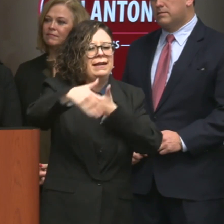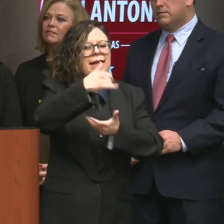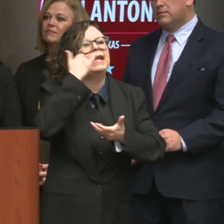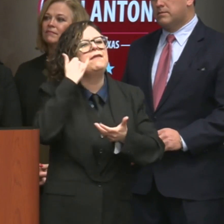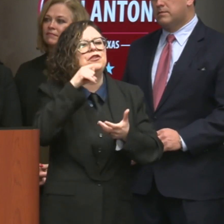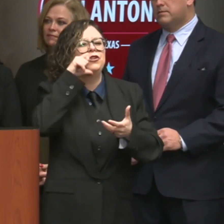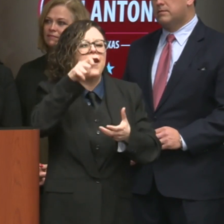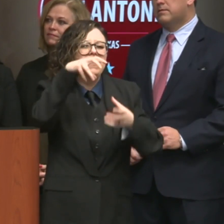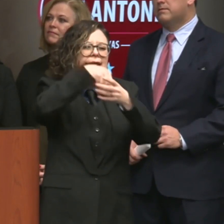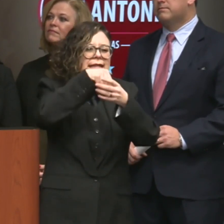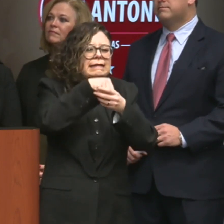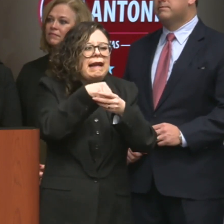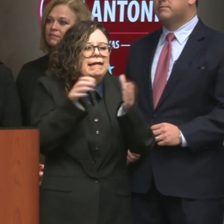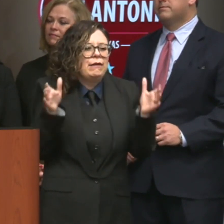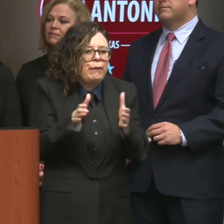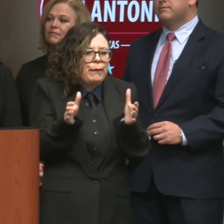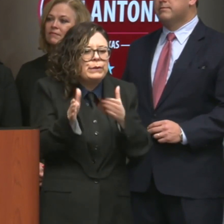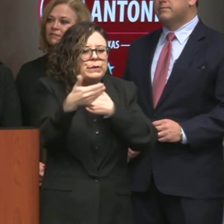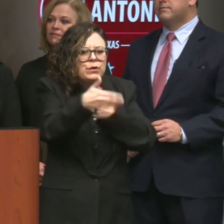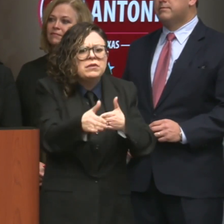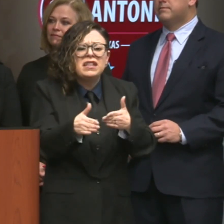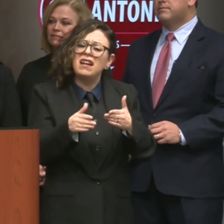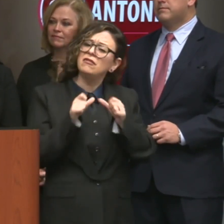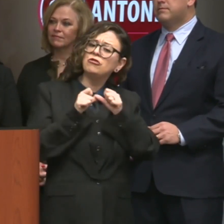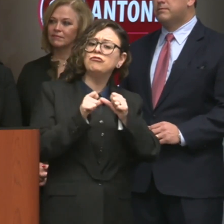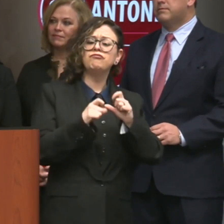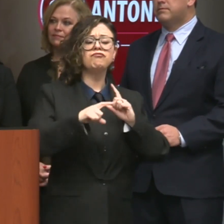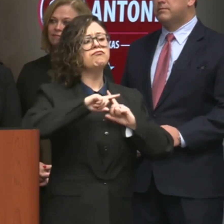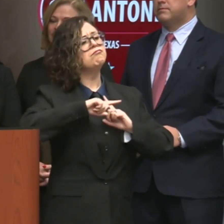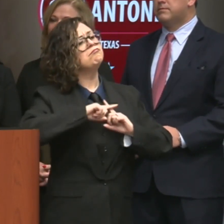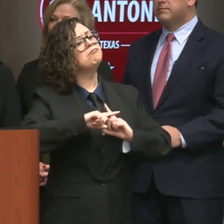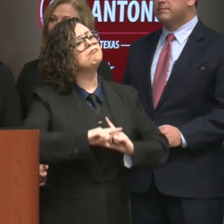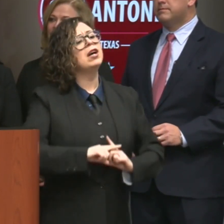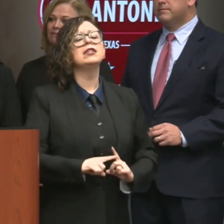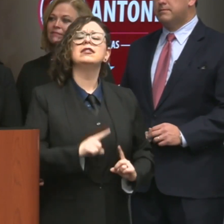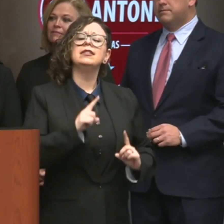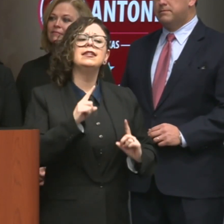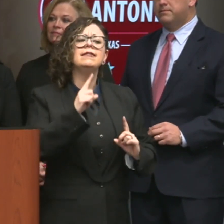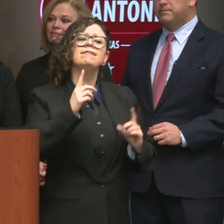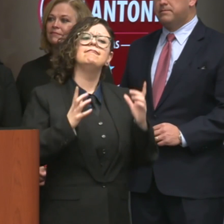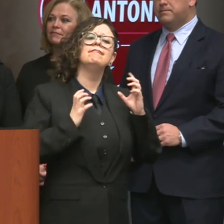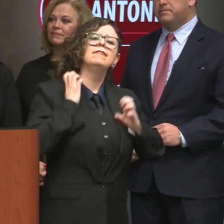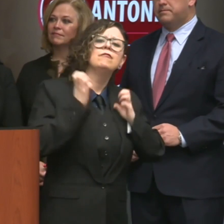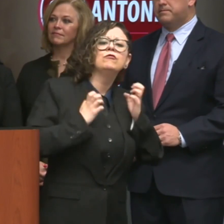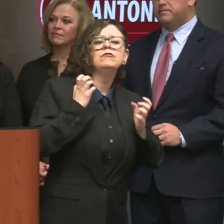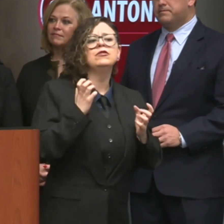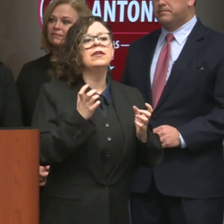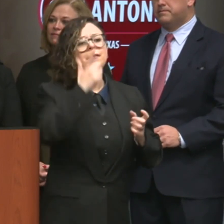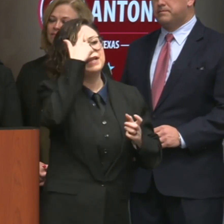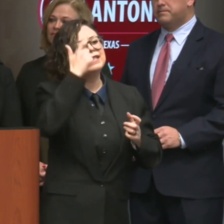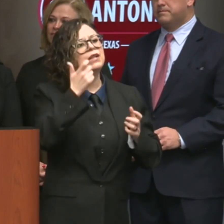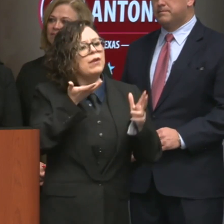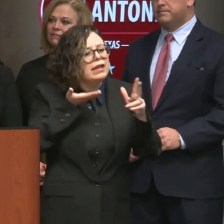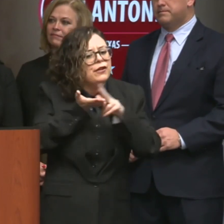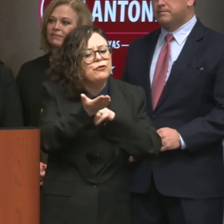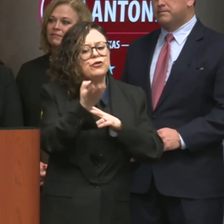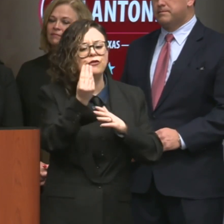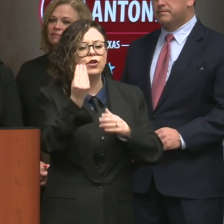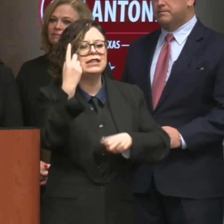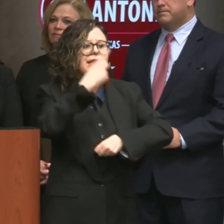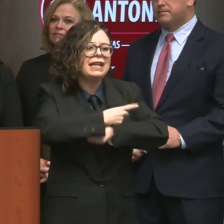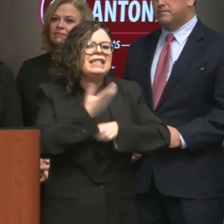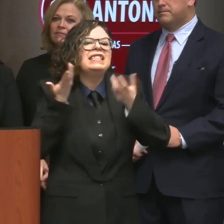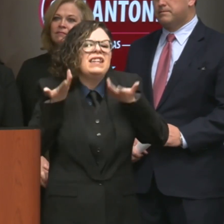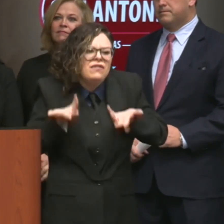things indoors. And they're staying strong. They want to come through these 14 days so that they can get back to their family and their loved ones and not